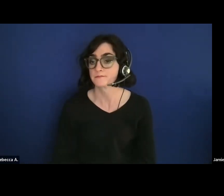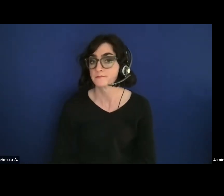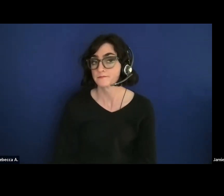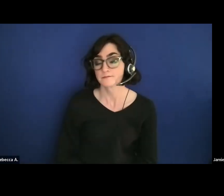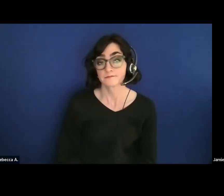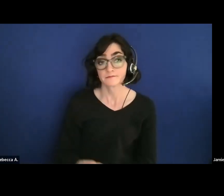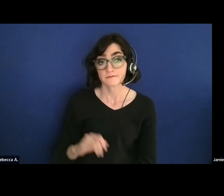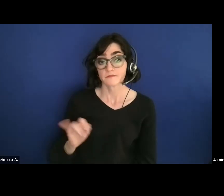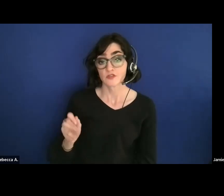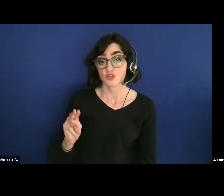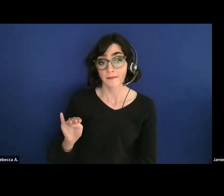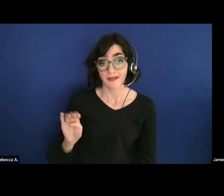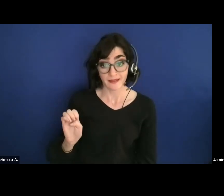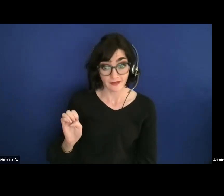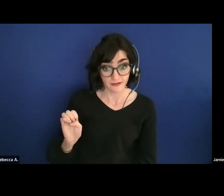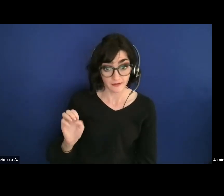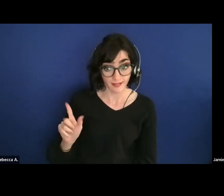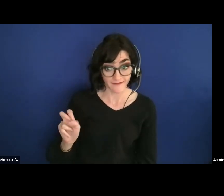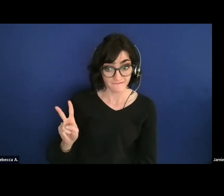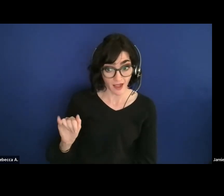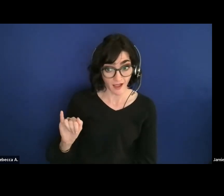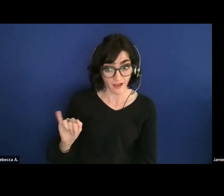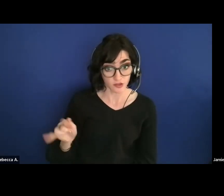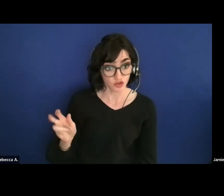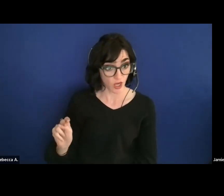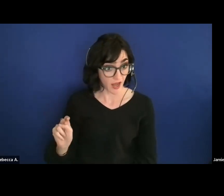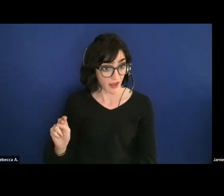Levi, Jan, Michelle, anything to add there? Or?